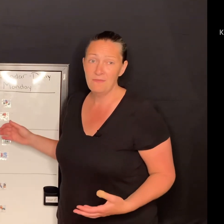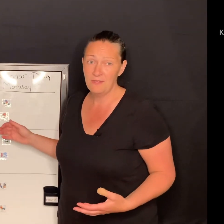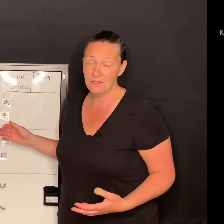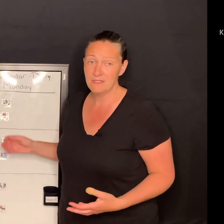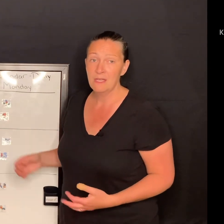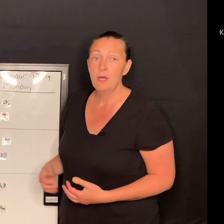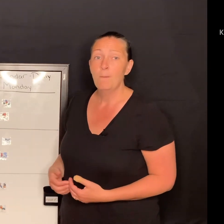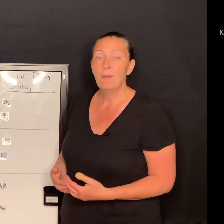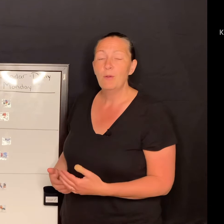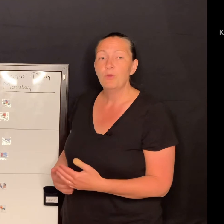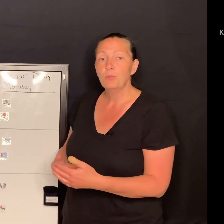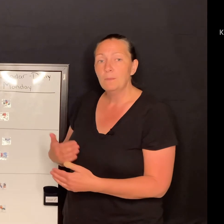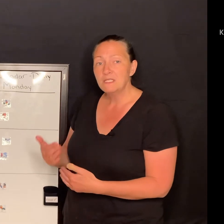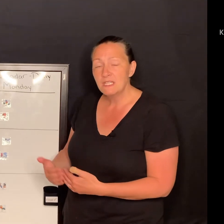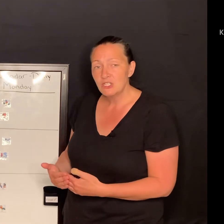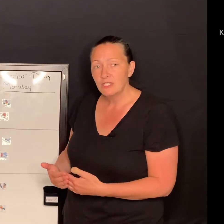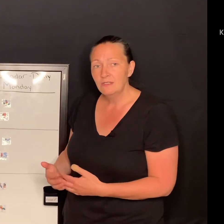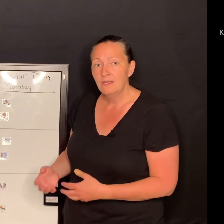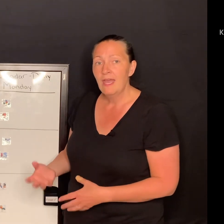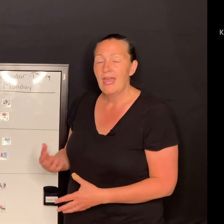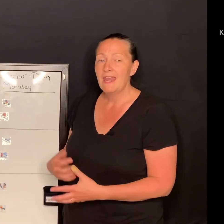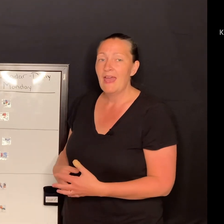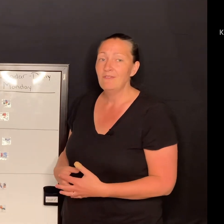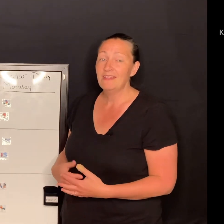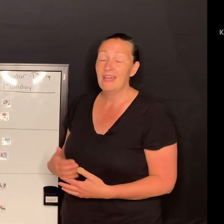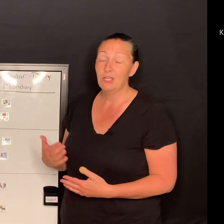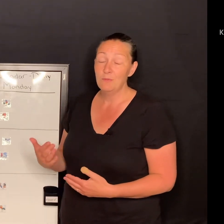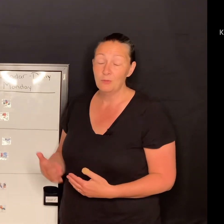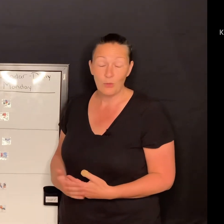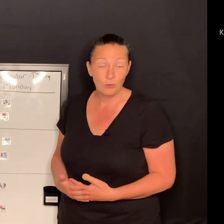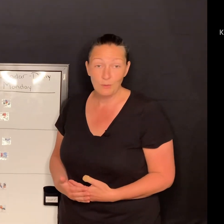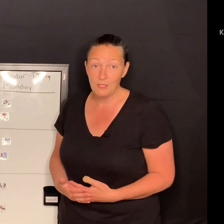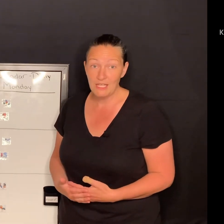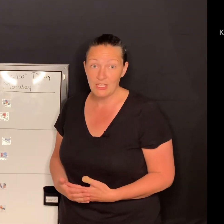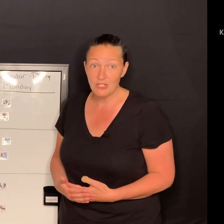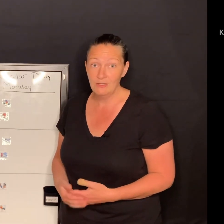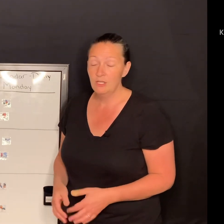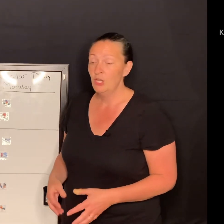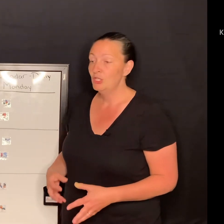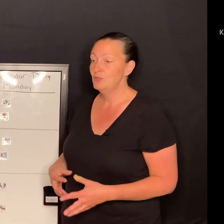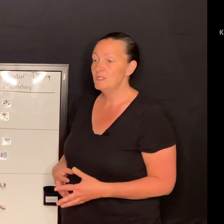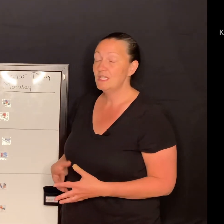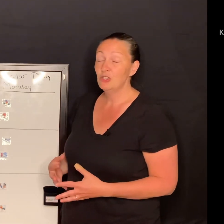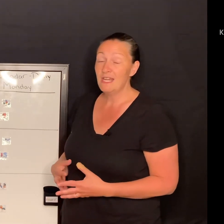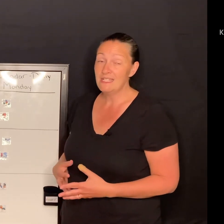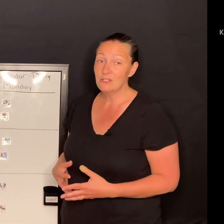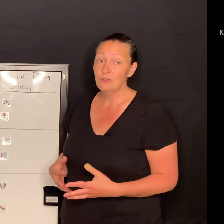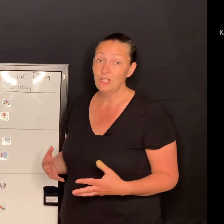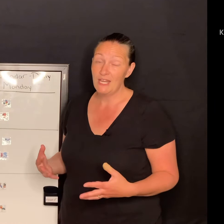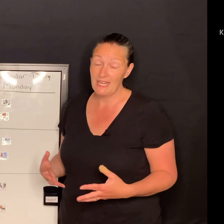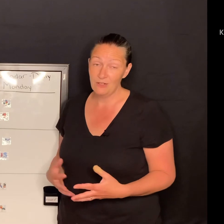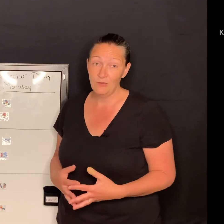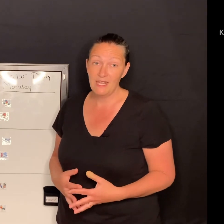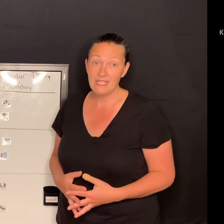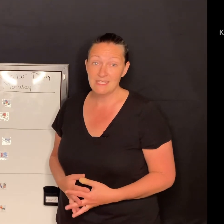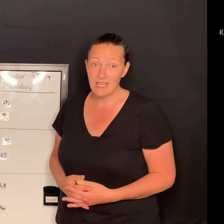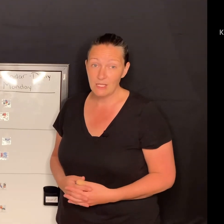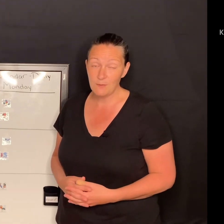years. But with repetition and having that total communication, using your AITSL or your hand-over-hand sign